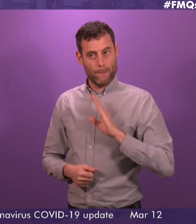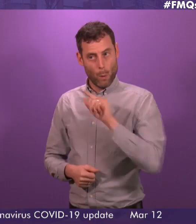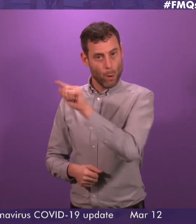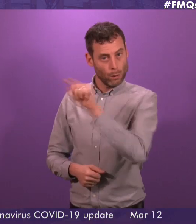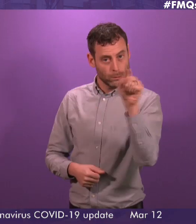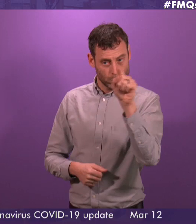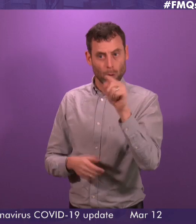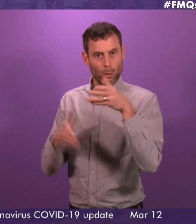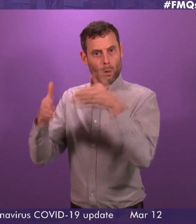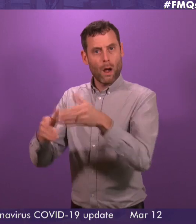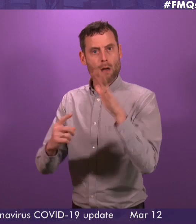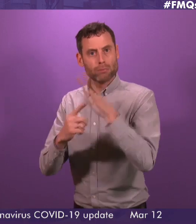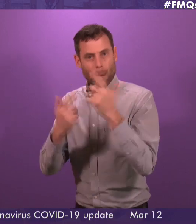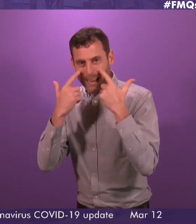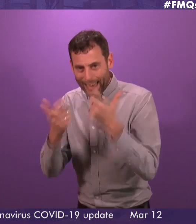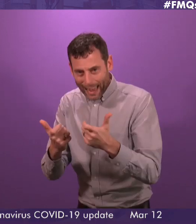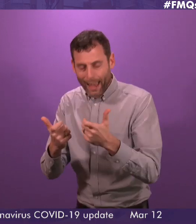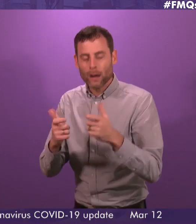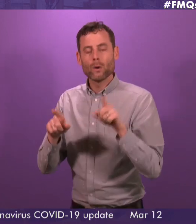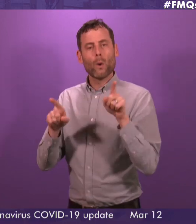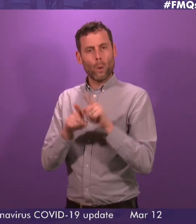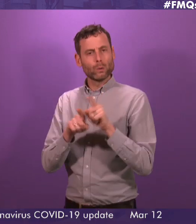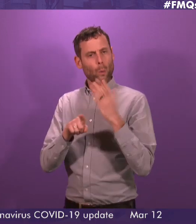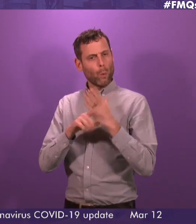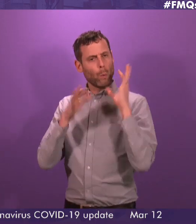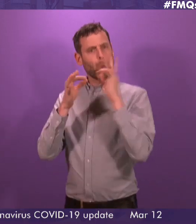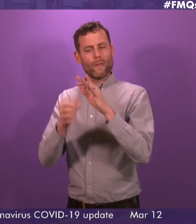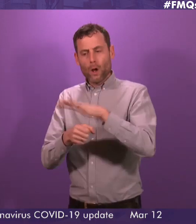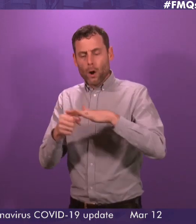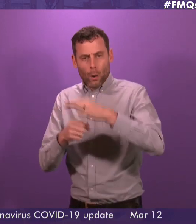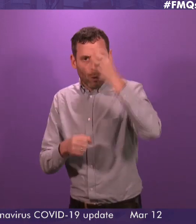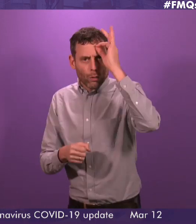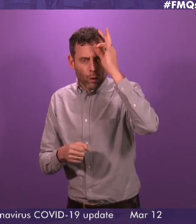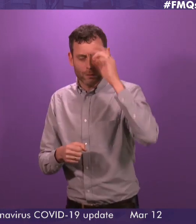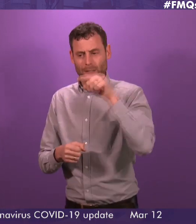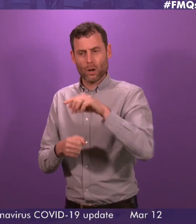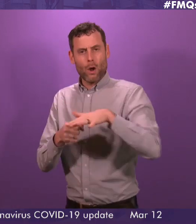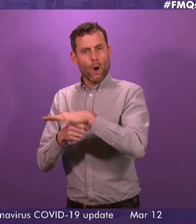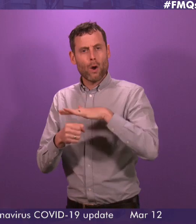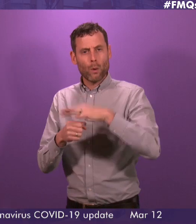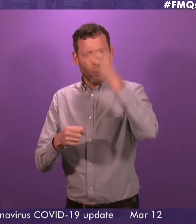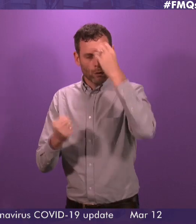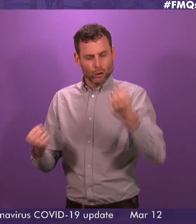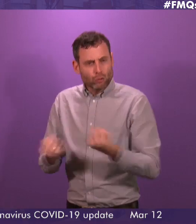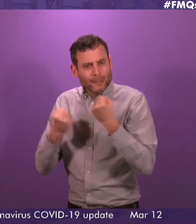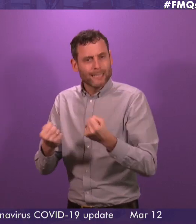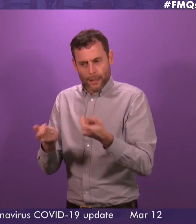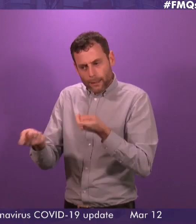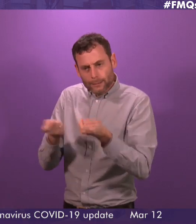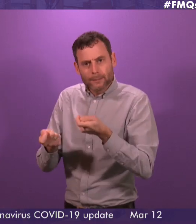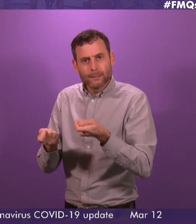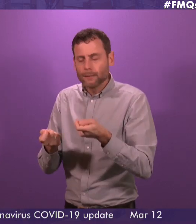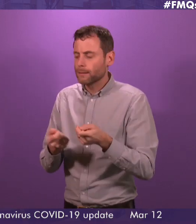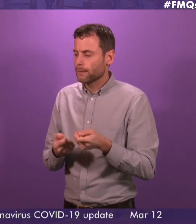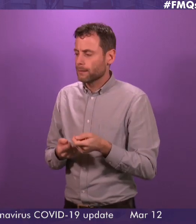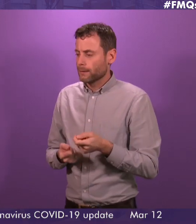in our work with local authorities through the local resilience partnerships on the resilience measures that they are taking,